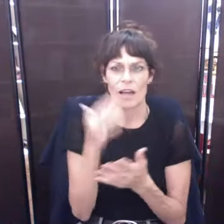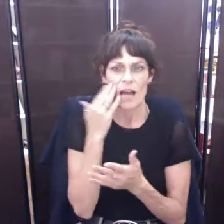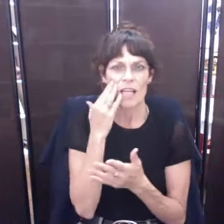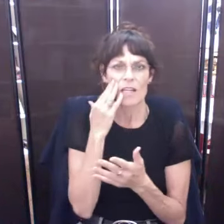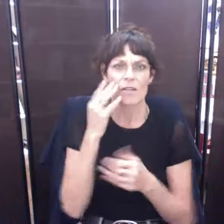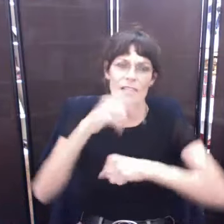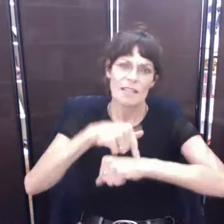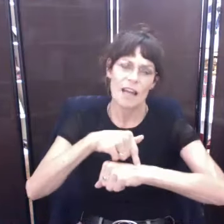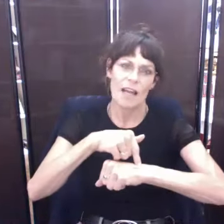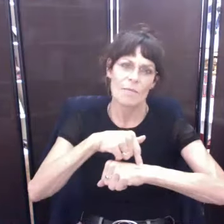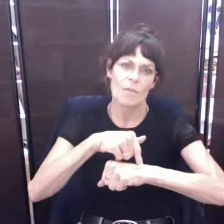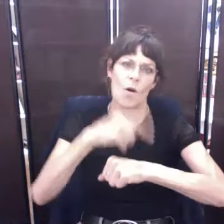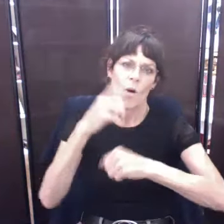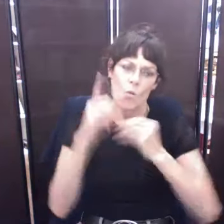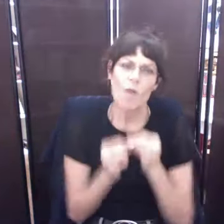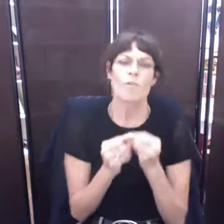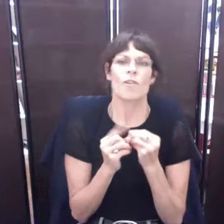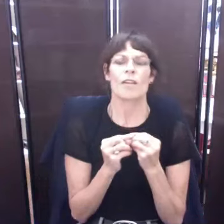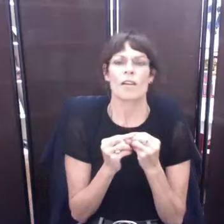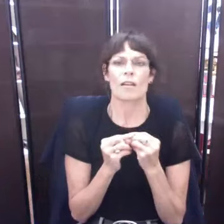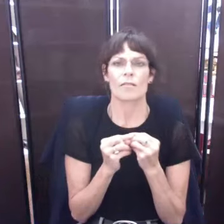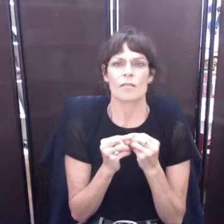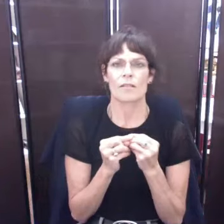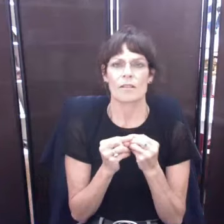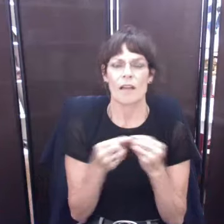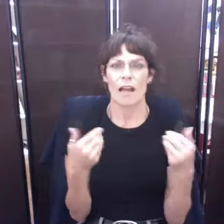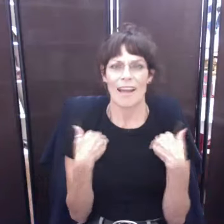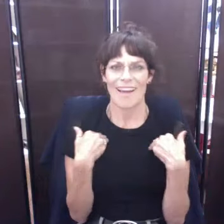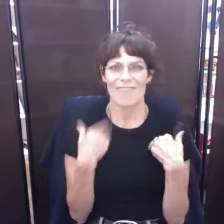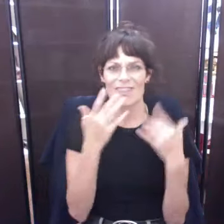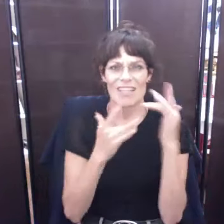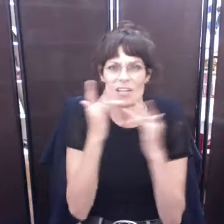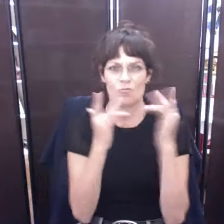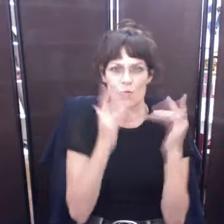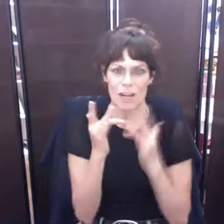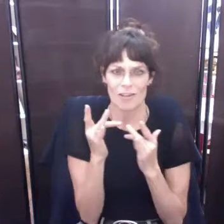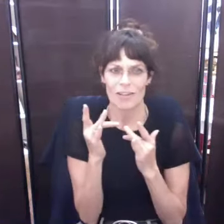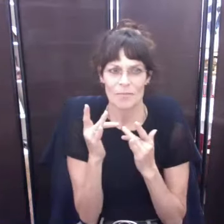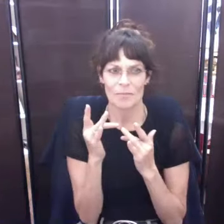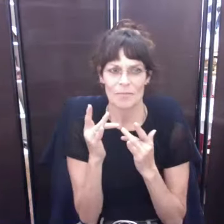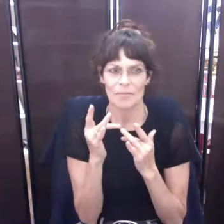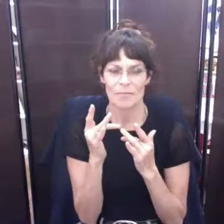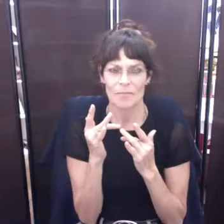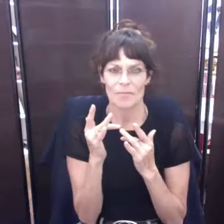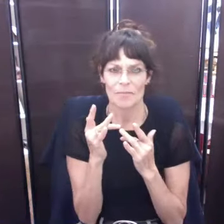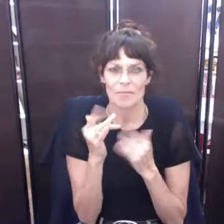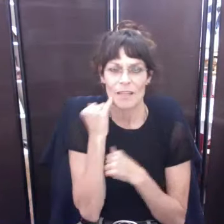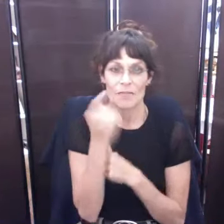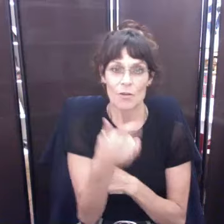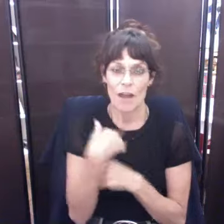me tell you this. I have the desperation. And if you have it, I hope to God